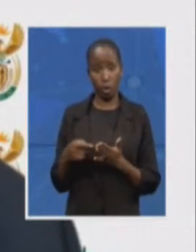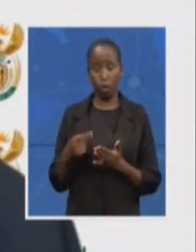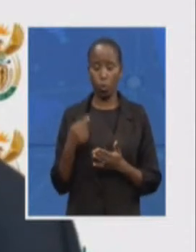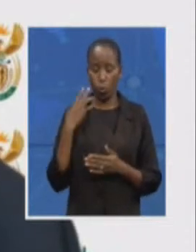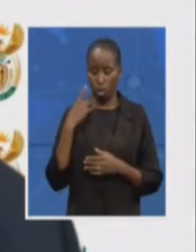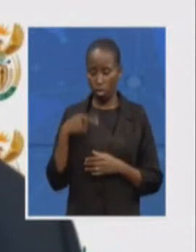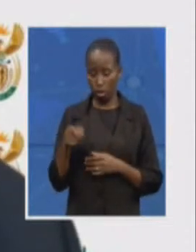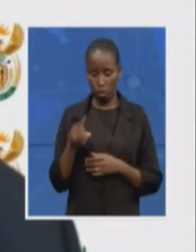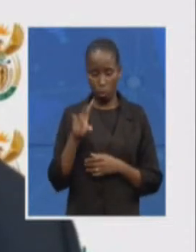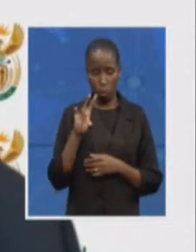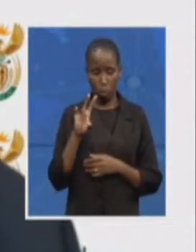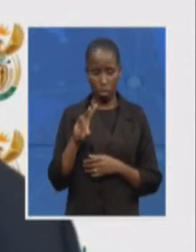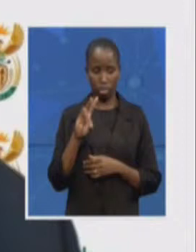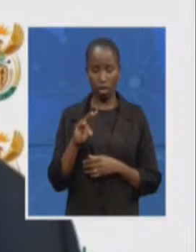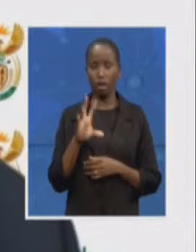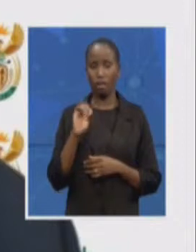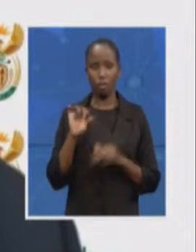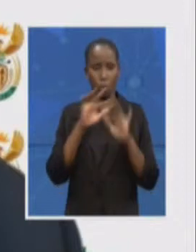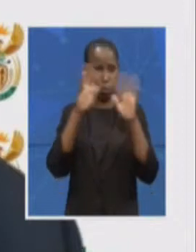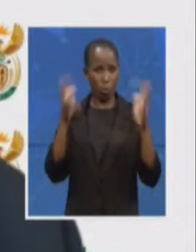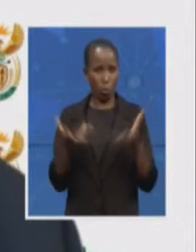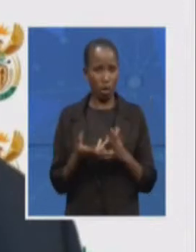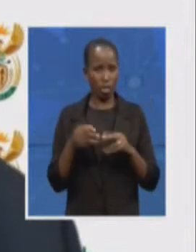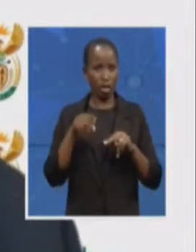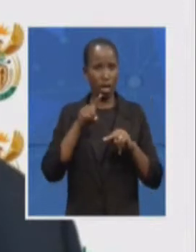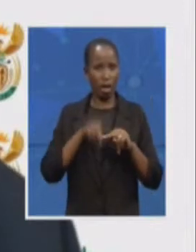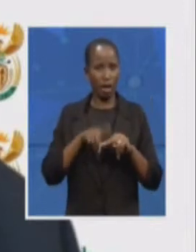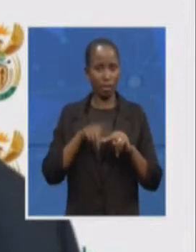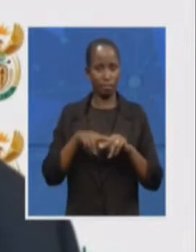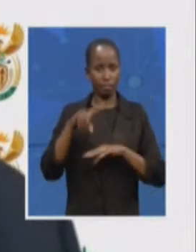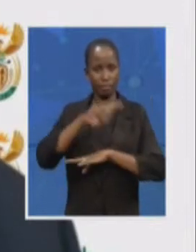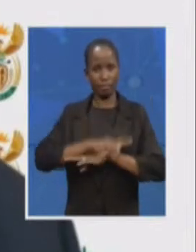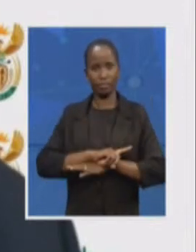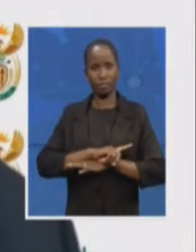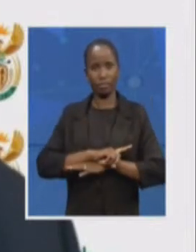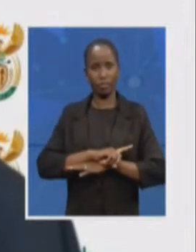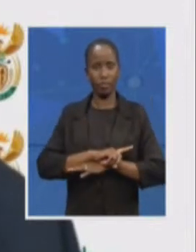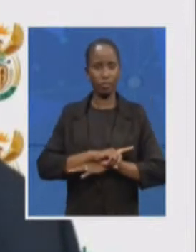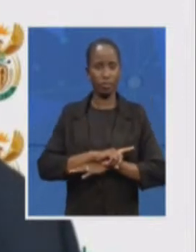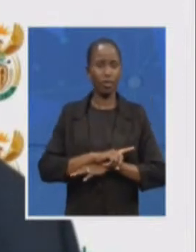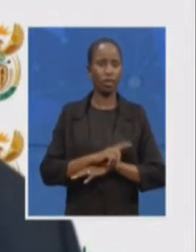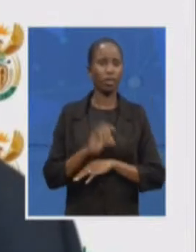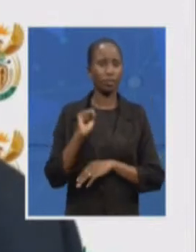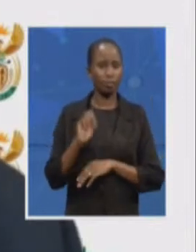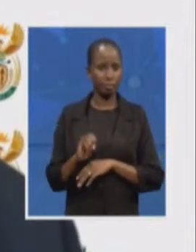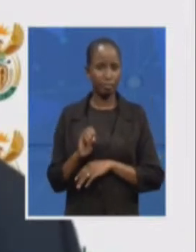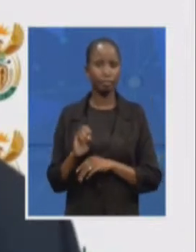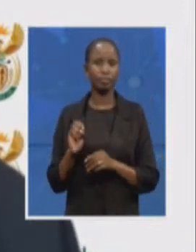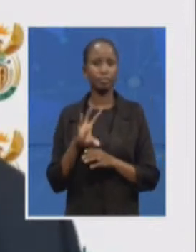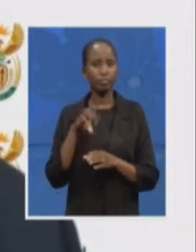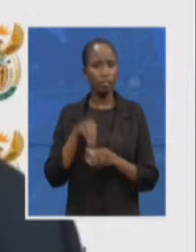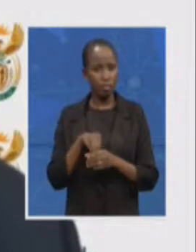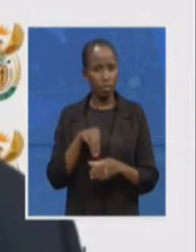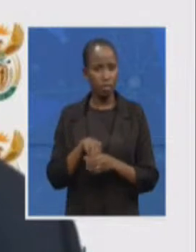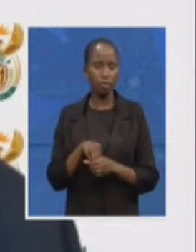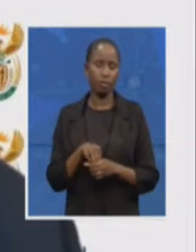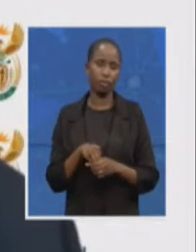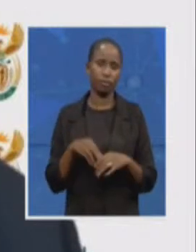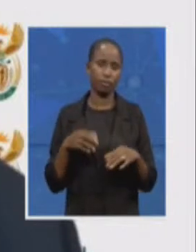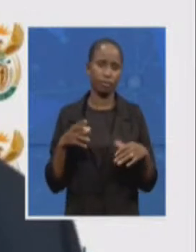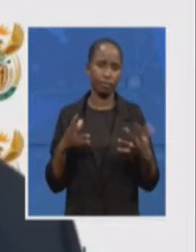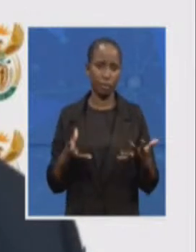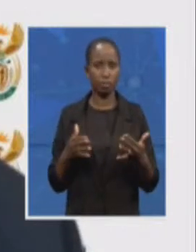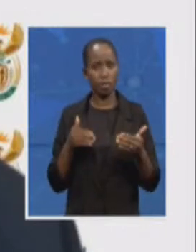somebody who's very intrinsically involved in management and research in the area